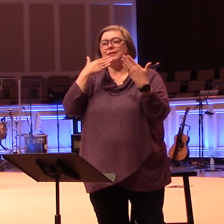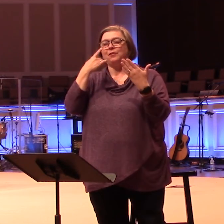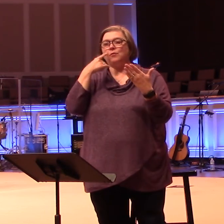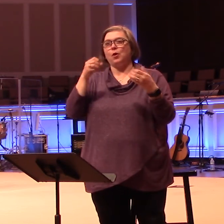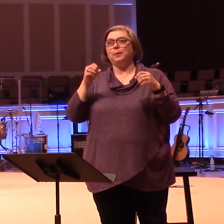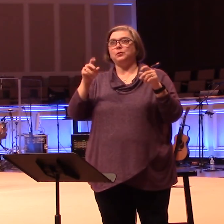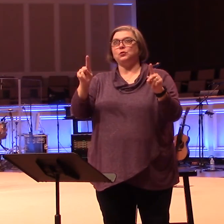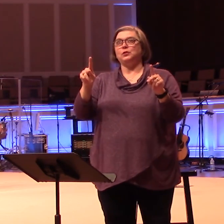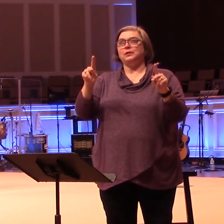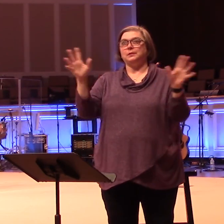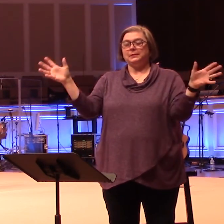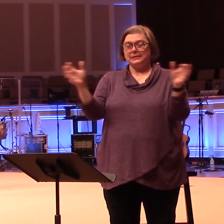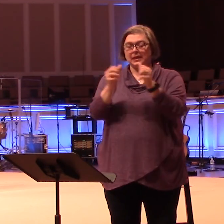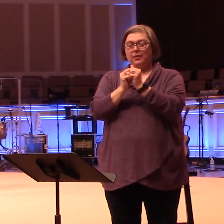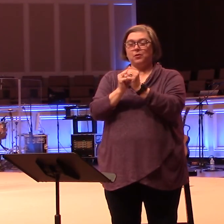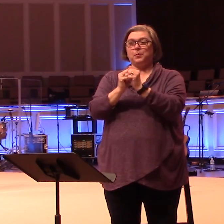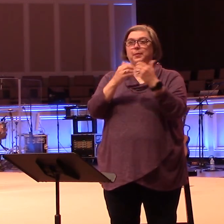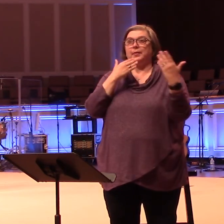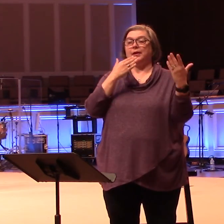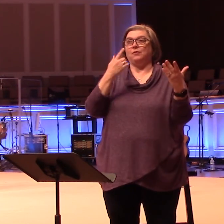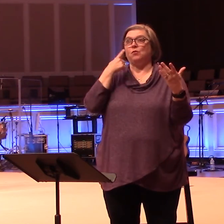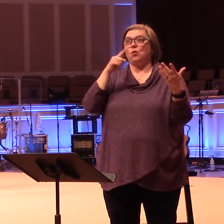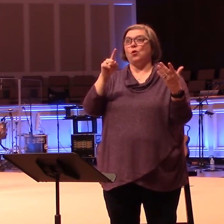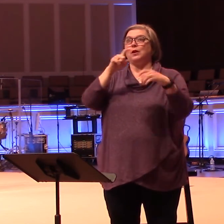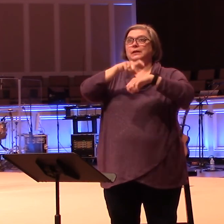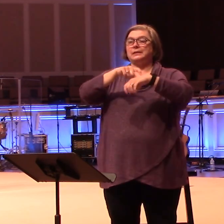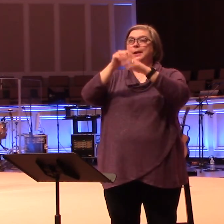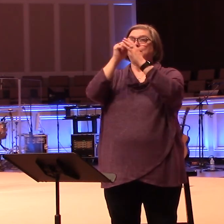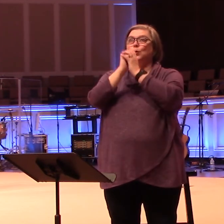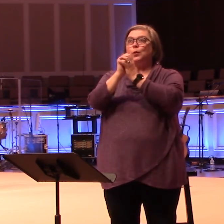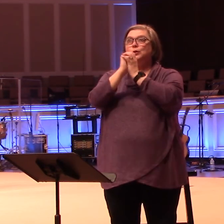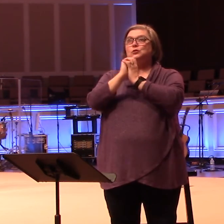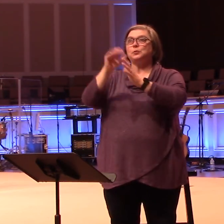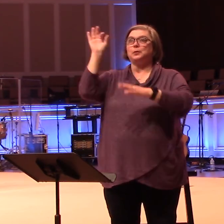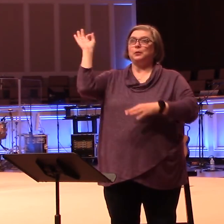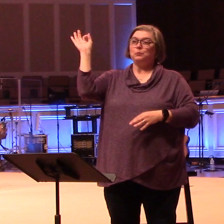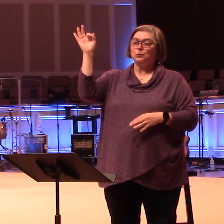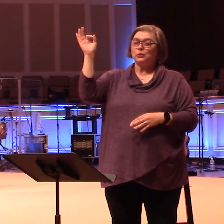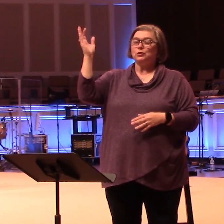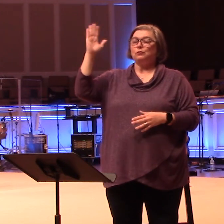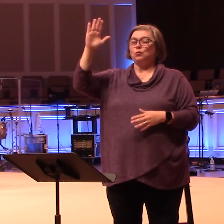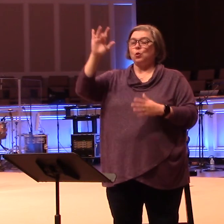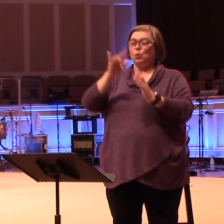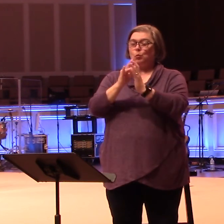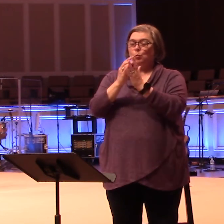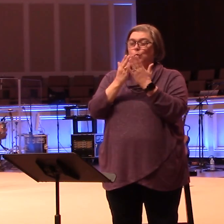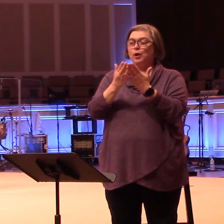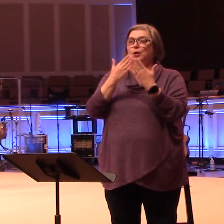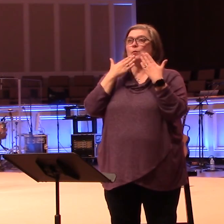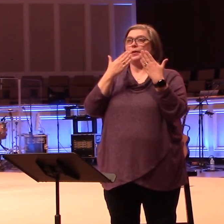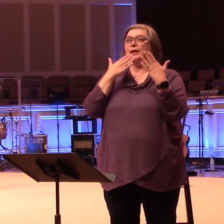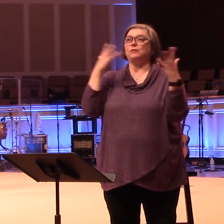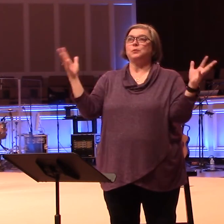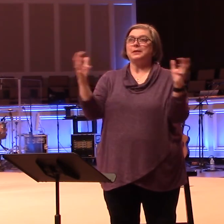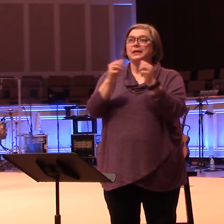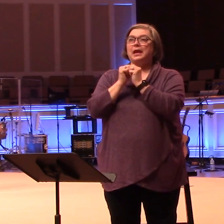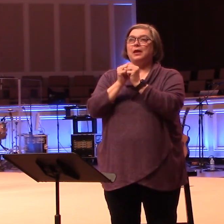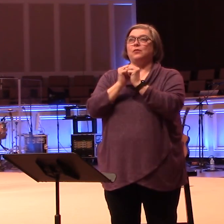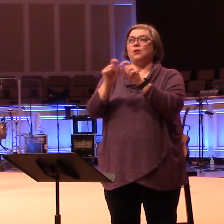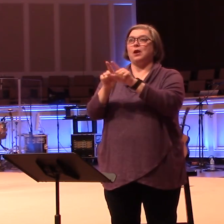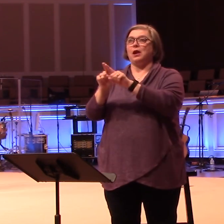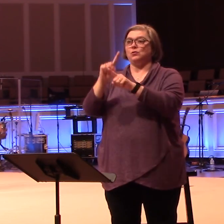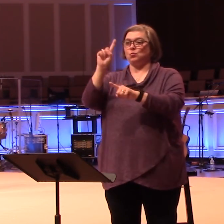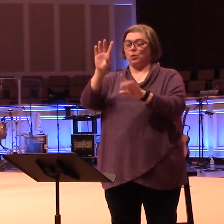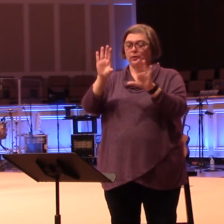opportunity to be together. We're thankful for the time of worship and the preaching of your word, God. And we're so grateful just to be together as one church family this